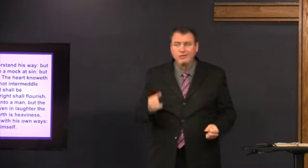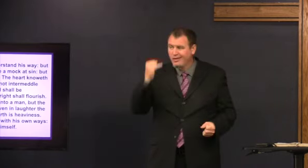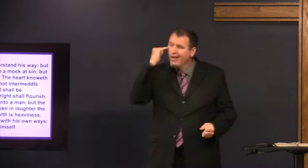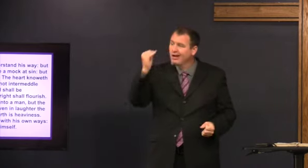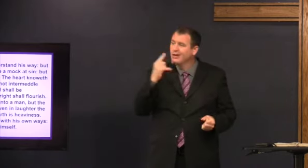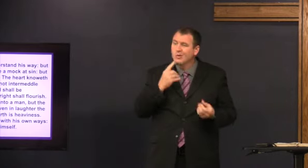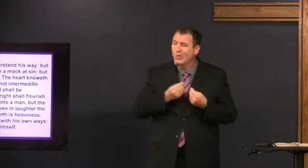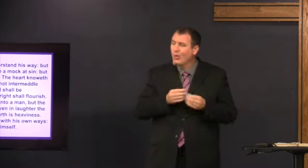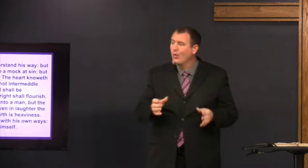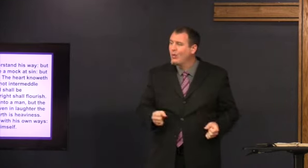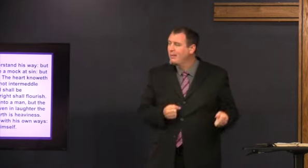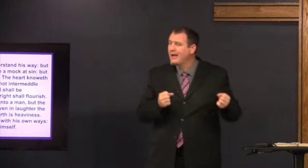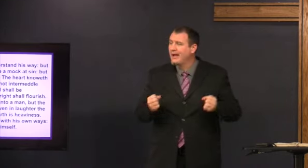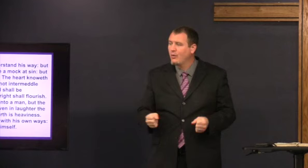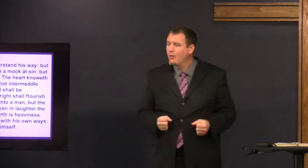They will lose their power.